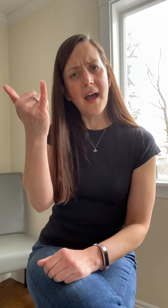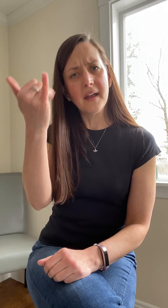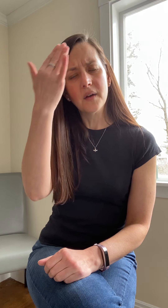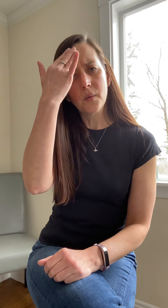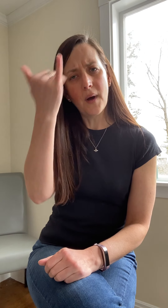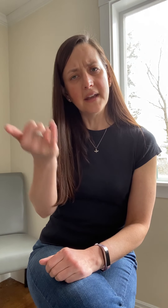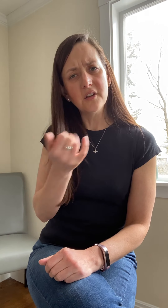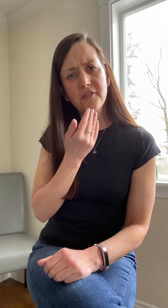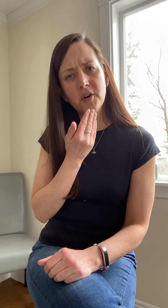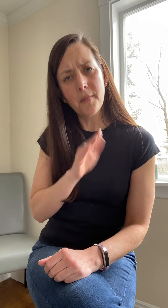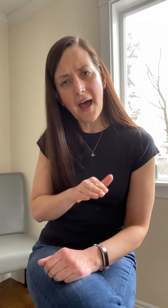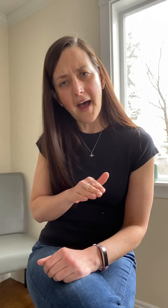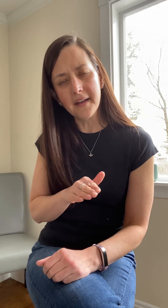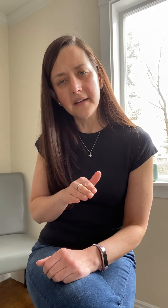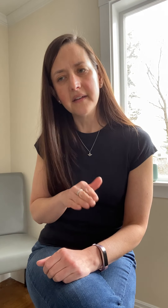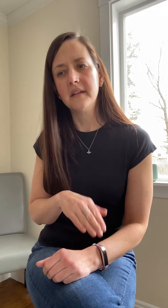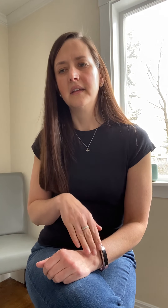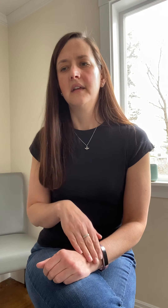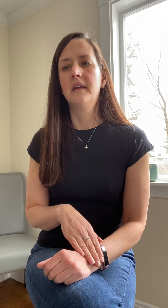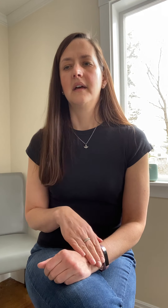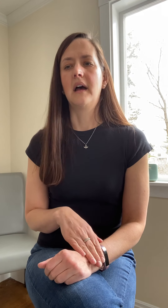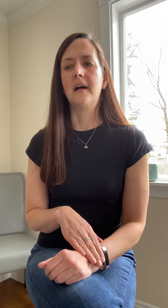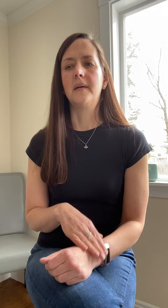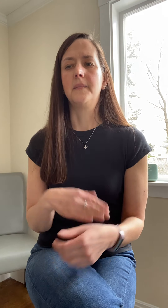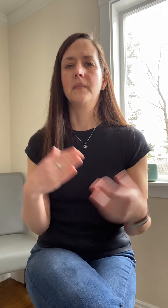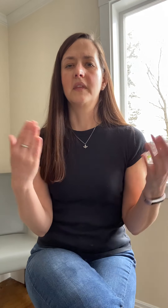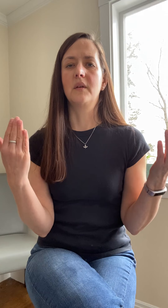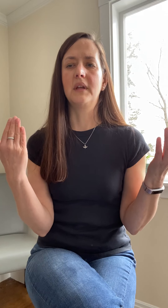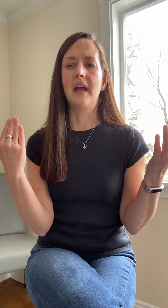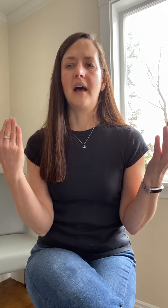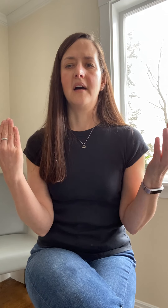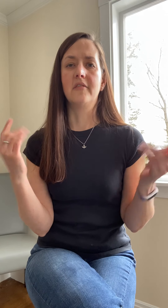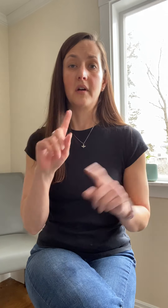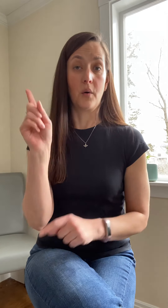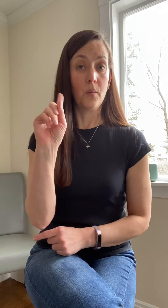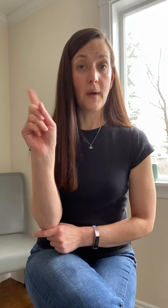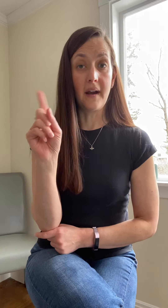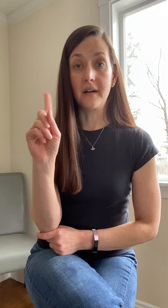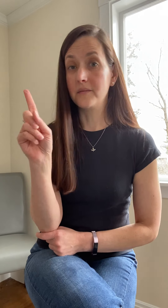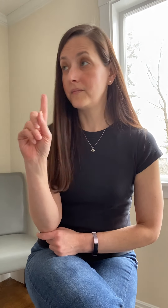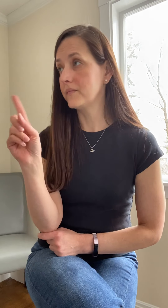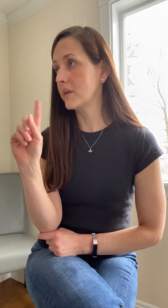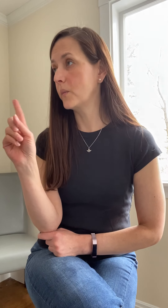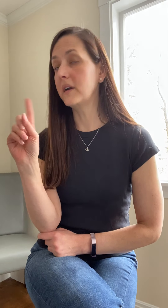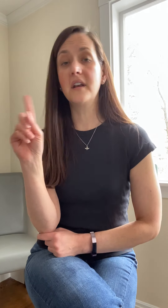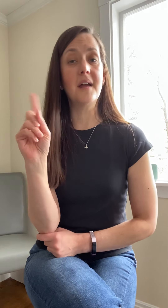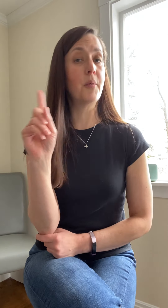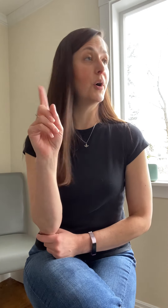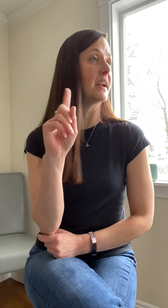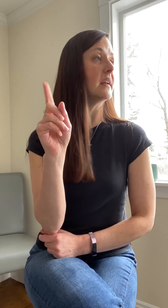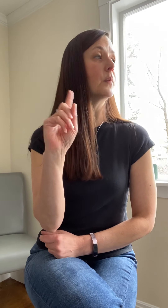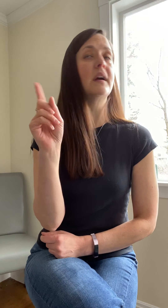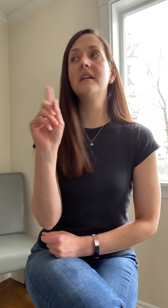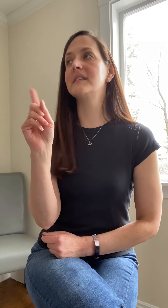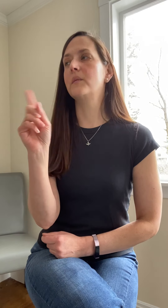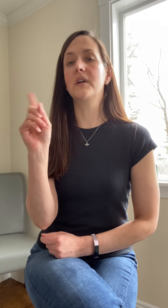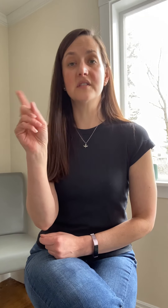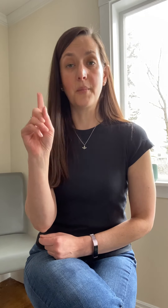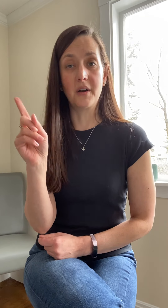Why do you feel bad? Then we have, where did I put it? Where is it? Where's the